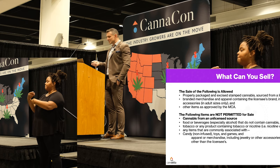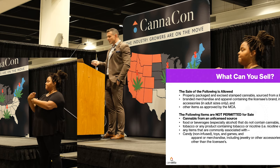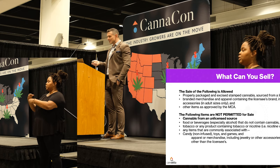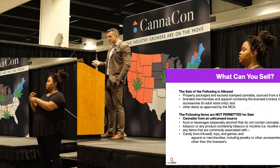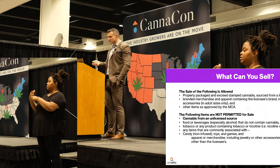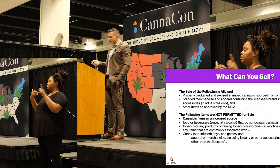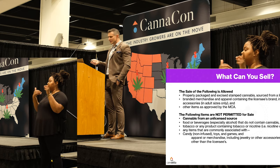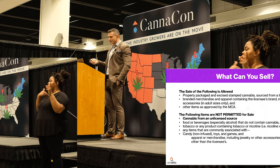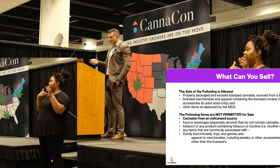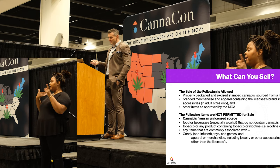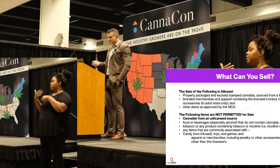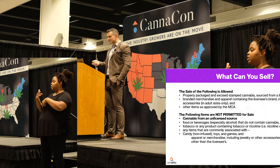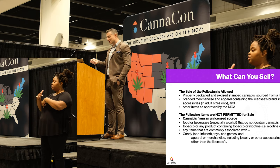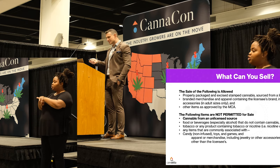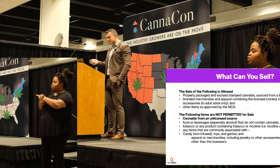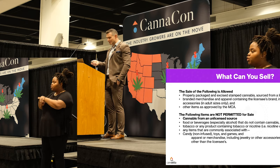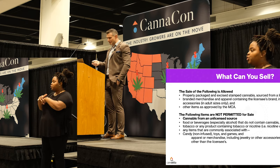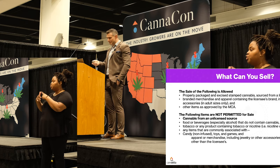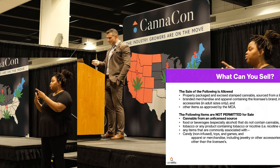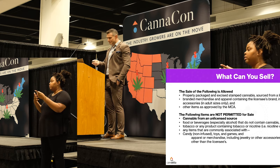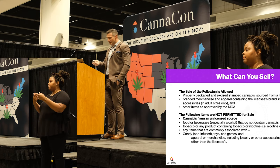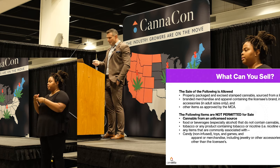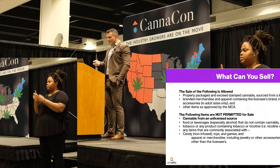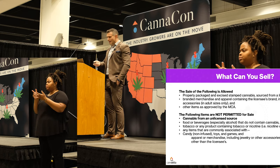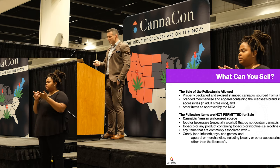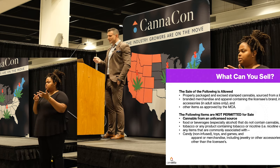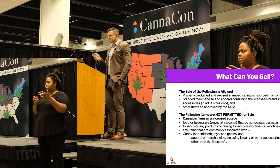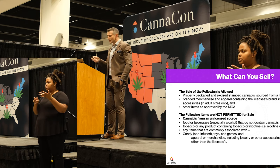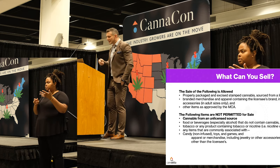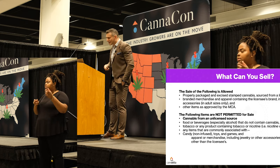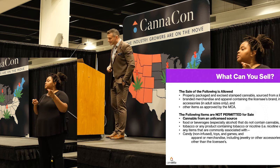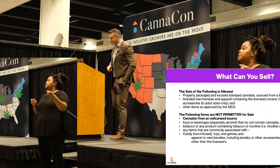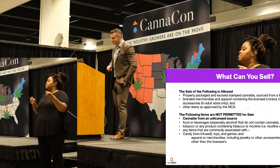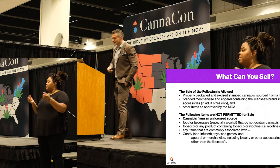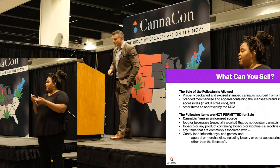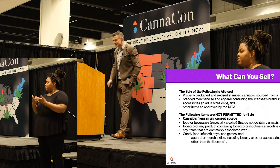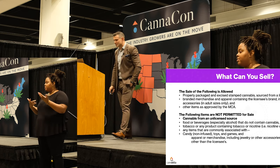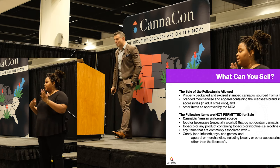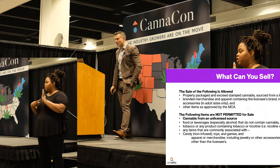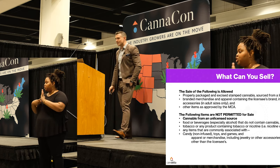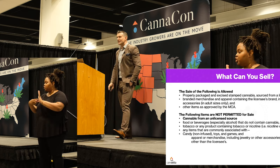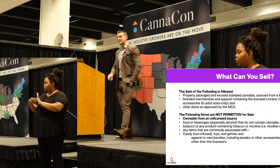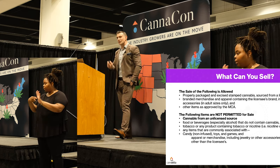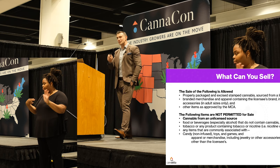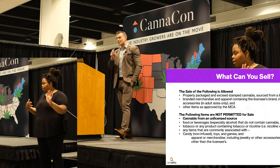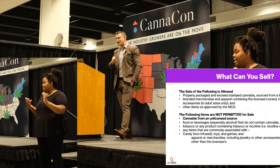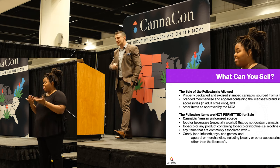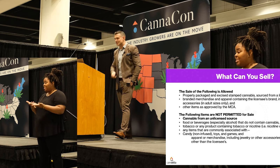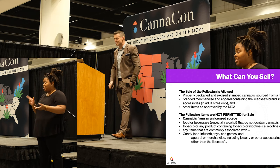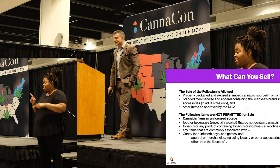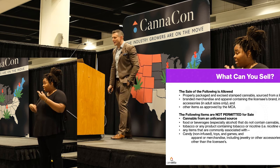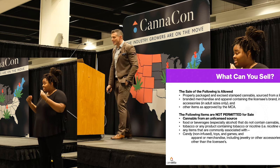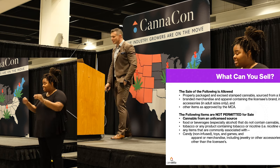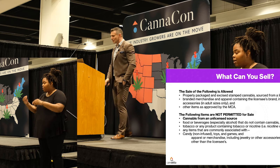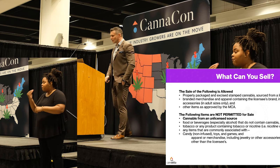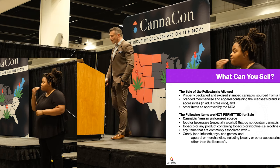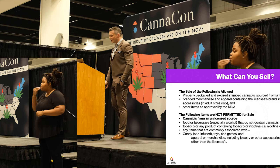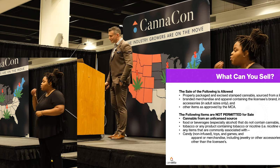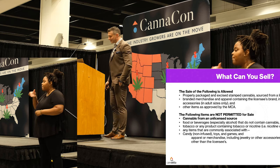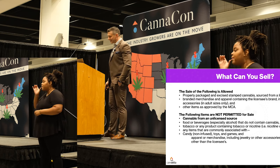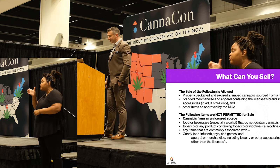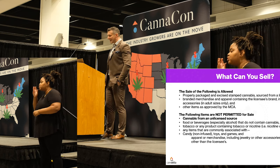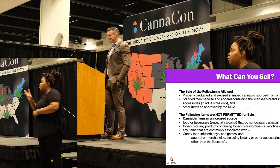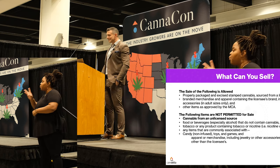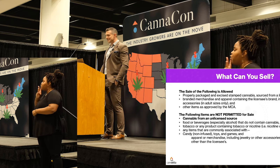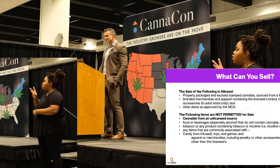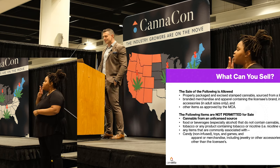containing licensees, brand and jewelry, exercises, and things that we cannot sell in the store. This is important. Food, beverages, tobacco,